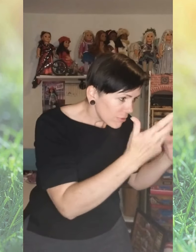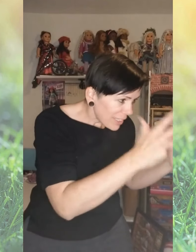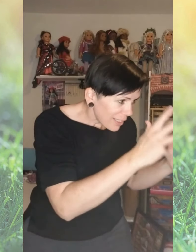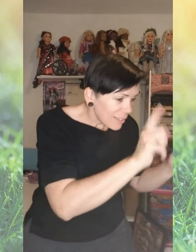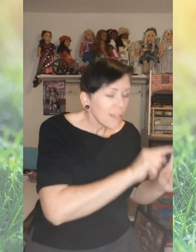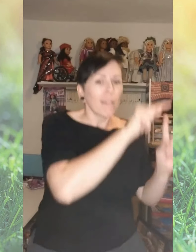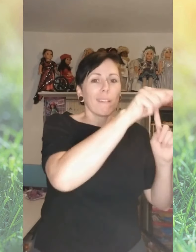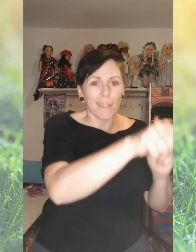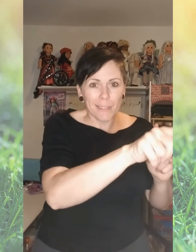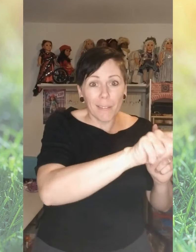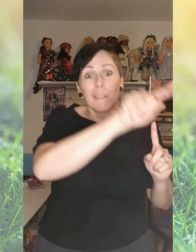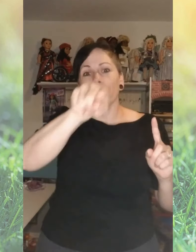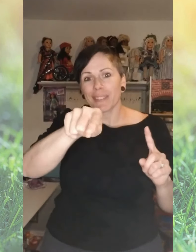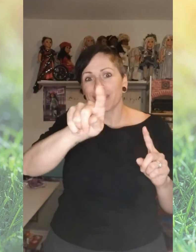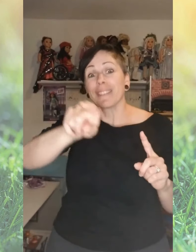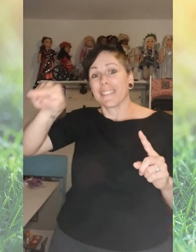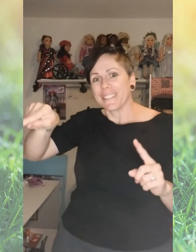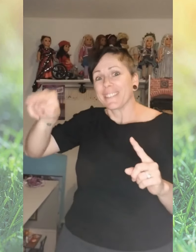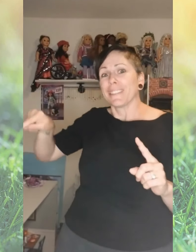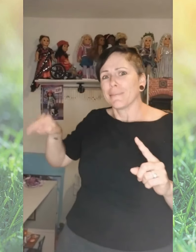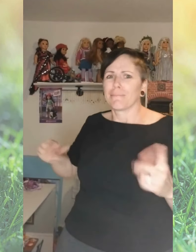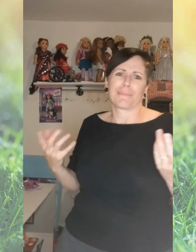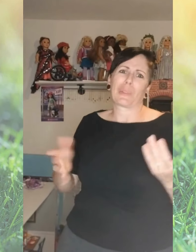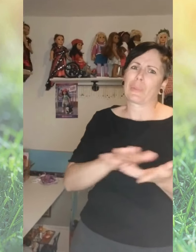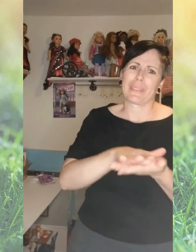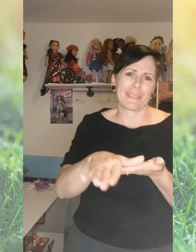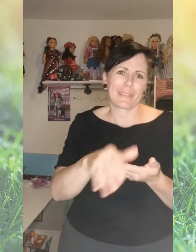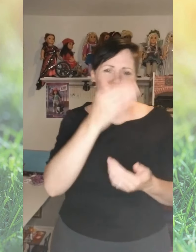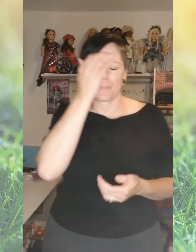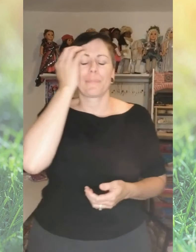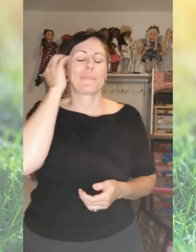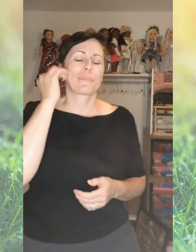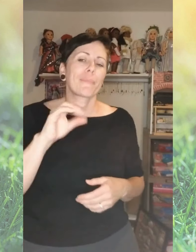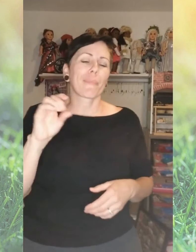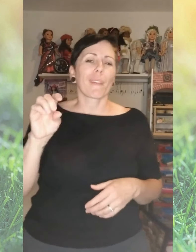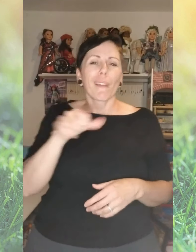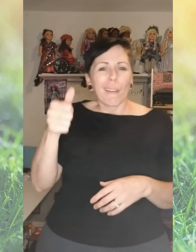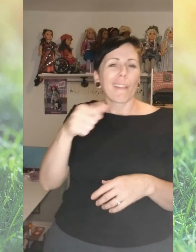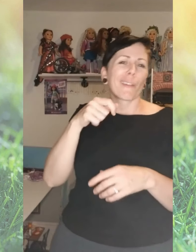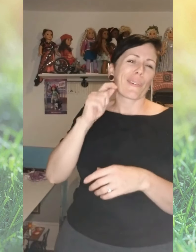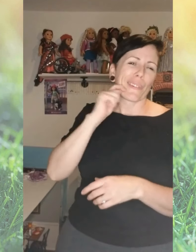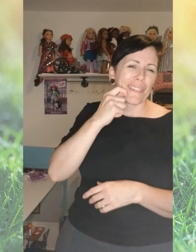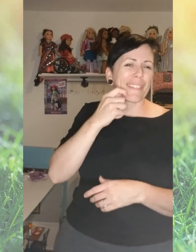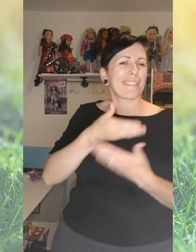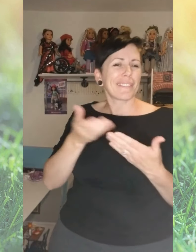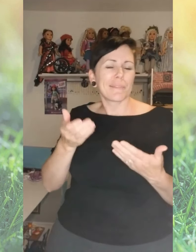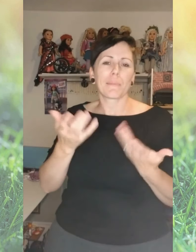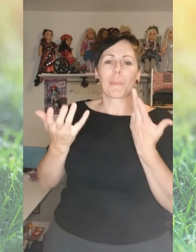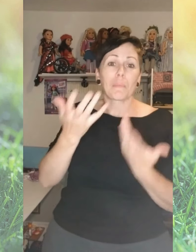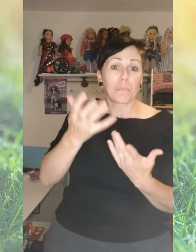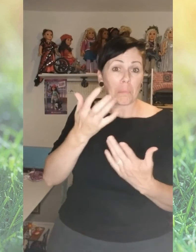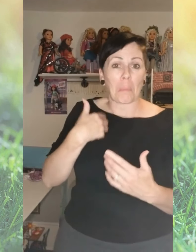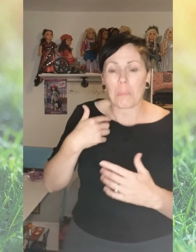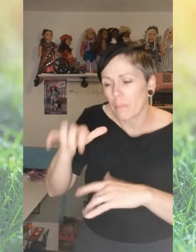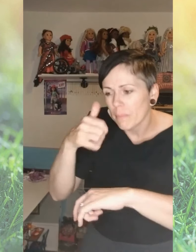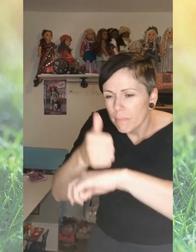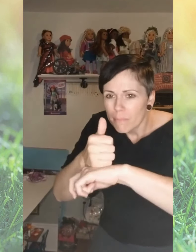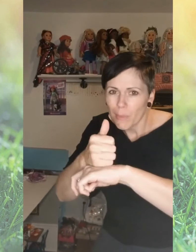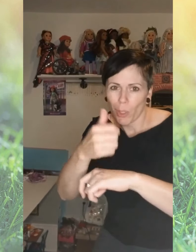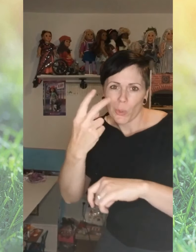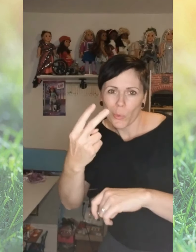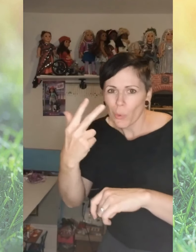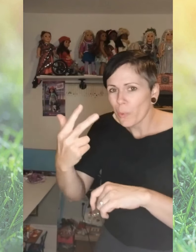So lots of good pictures here. Another thing I like is people would come up and you've already got your little grouping going, and somebody would say, "Oh, can my doll join in?"